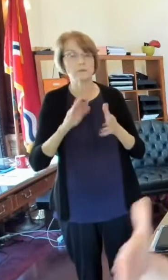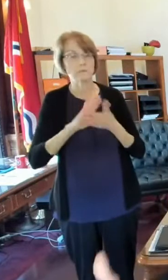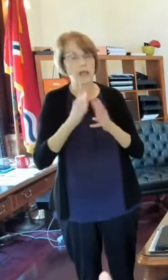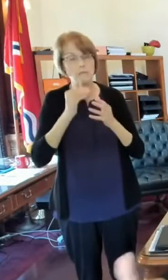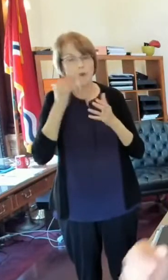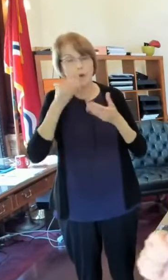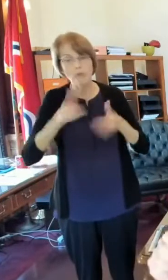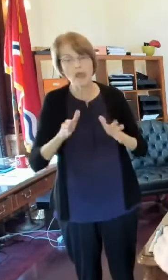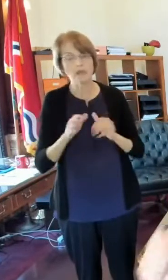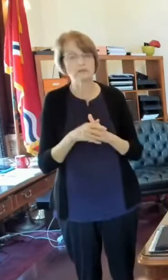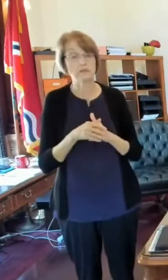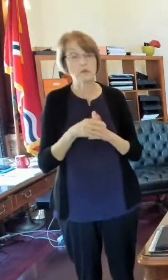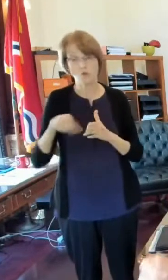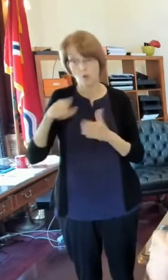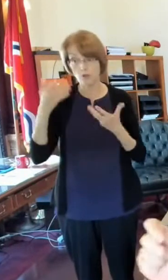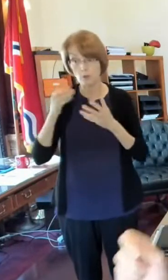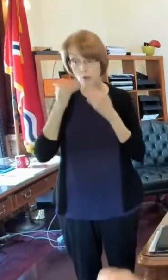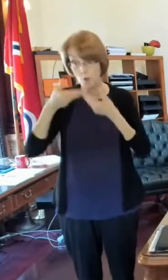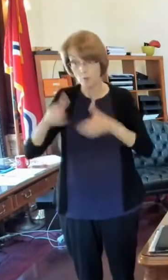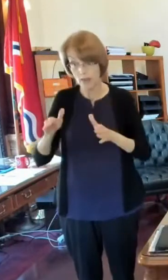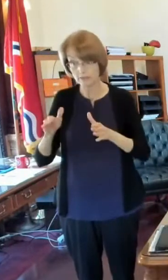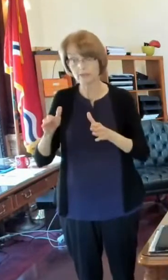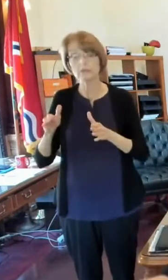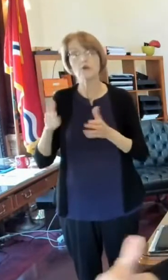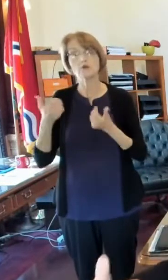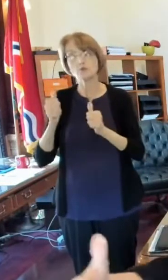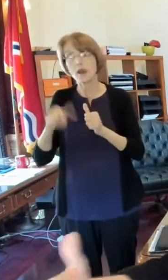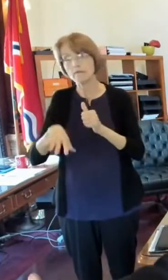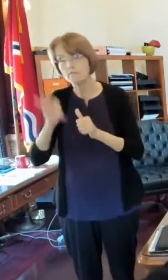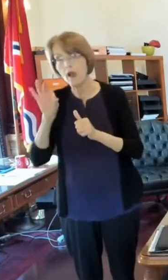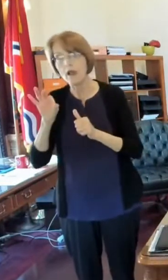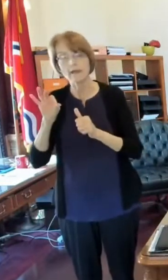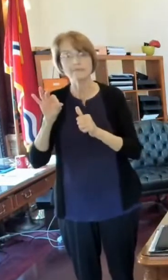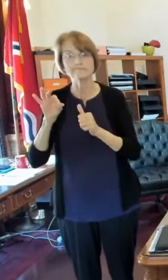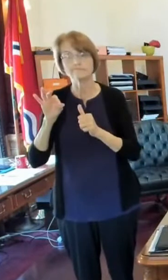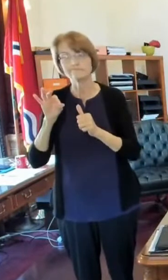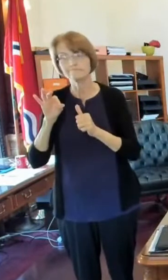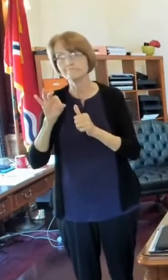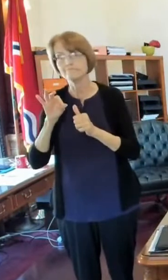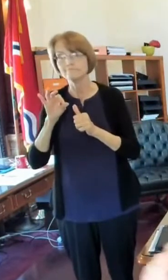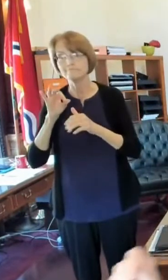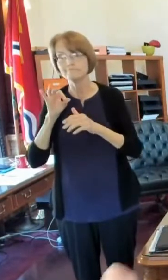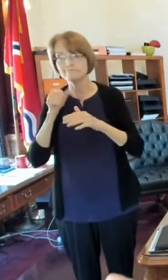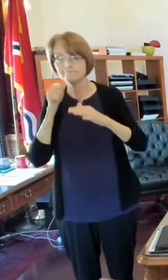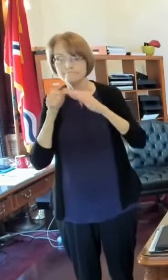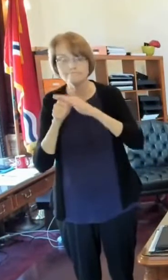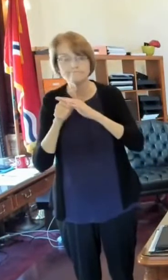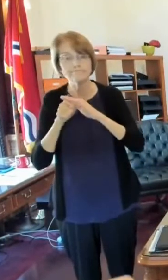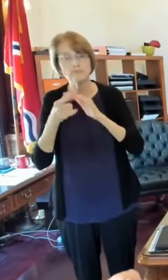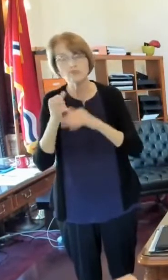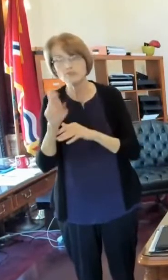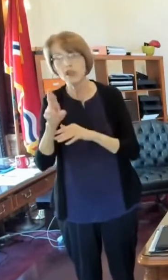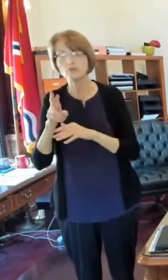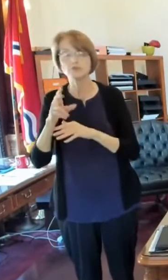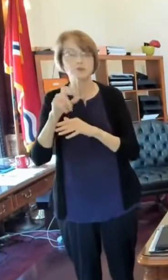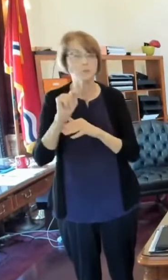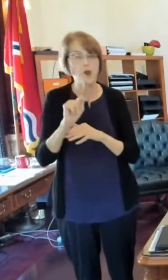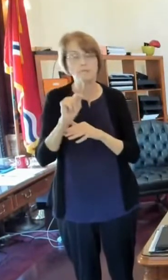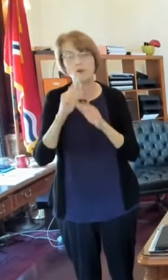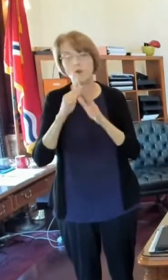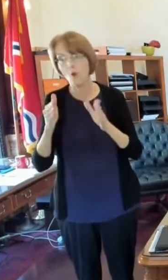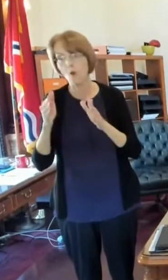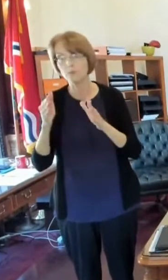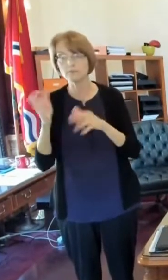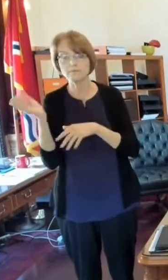into shelter, emergency shelter, and preferably apartments. So all that is a big continuum of social